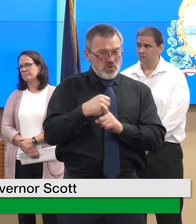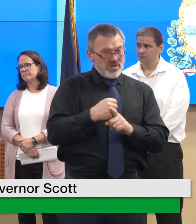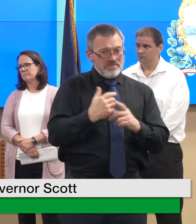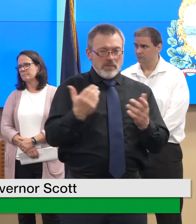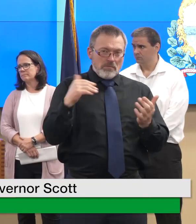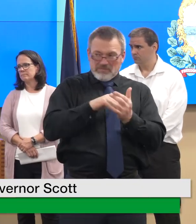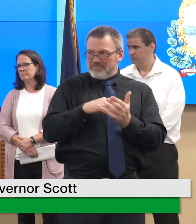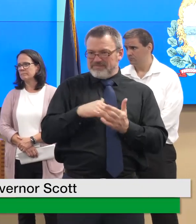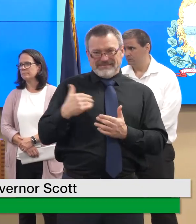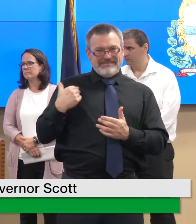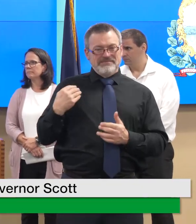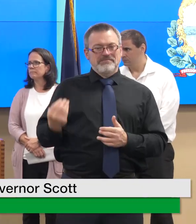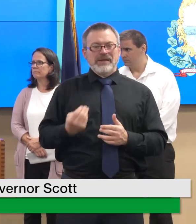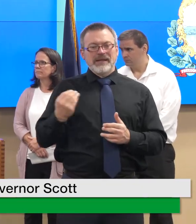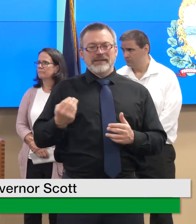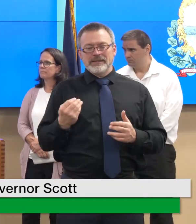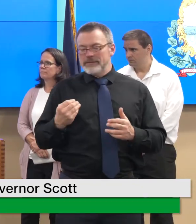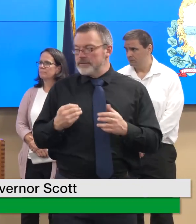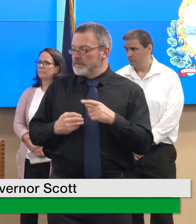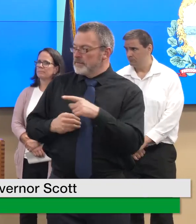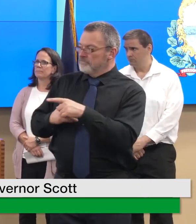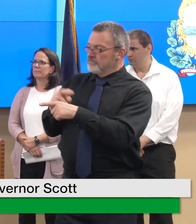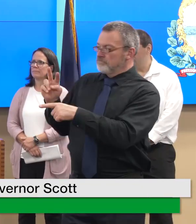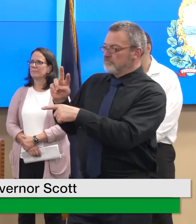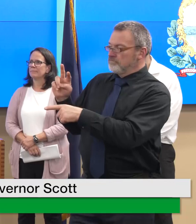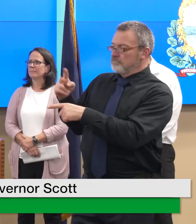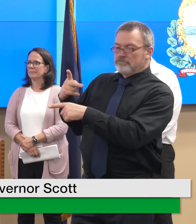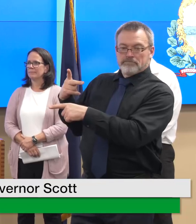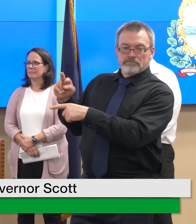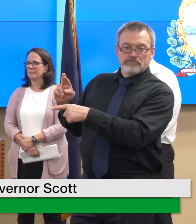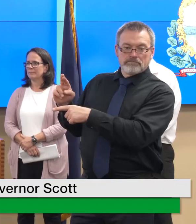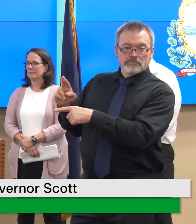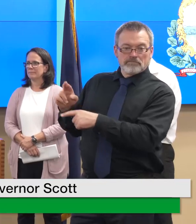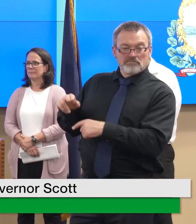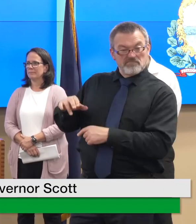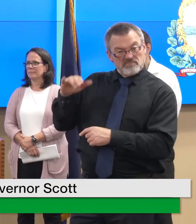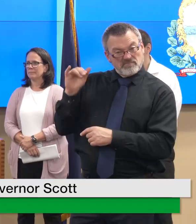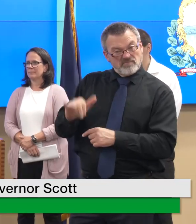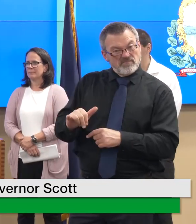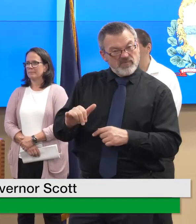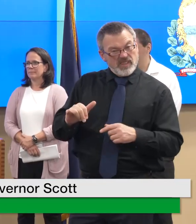feels kind of trite to ask, but did you ever think it could get this bad this fast?